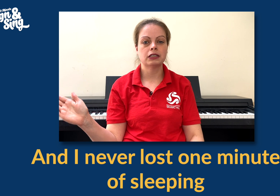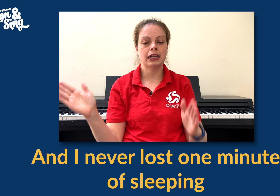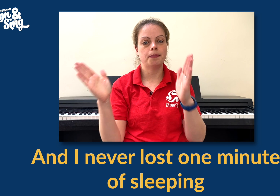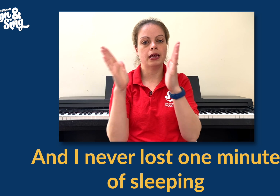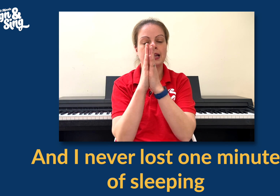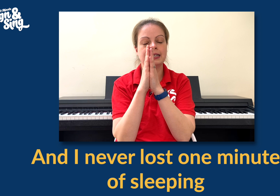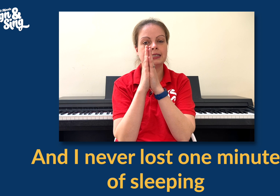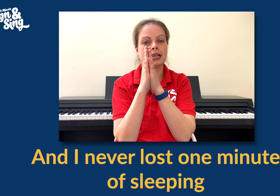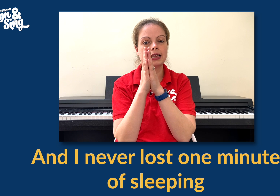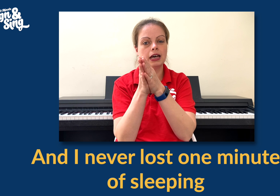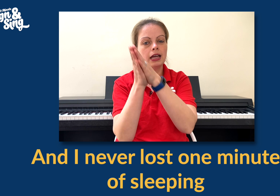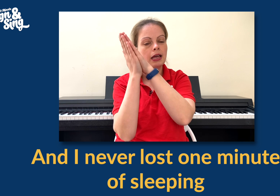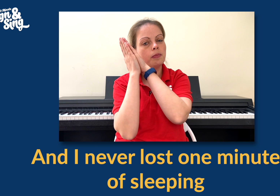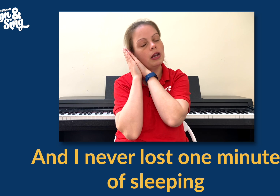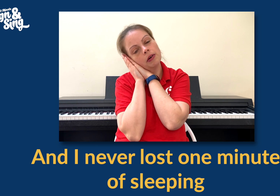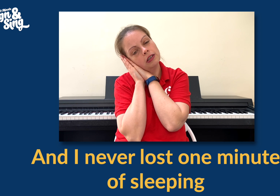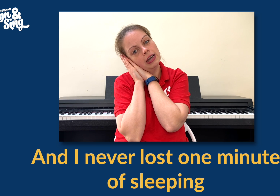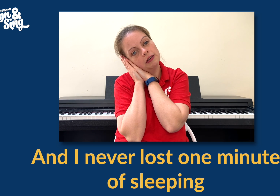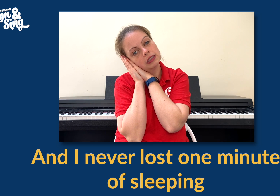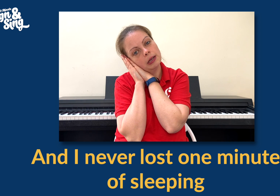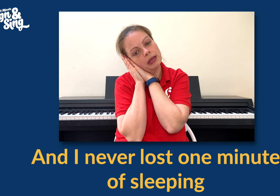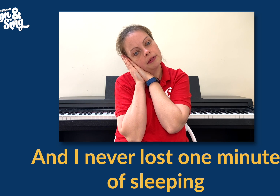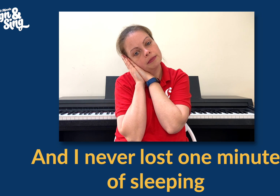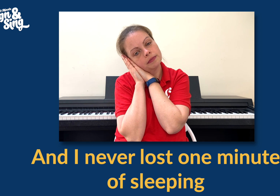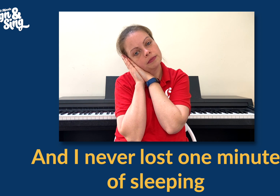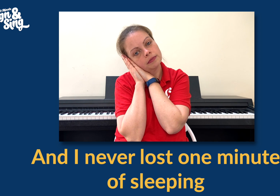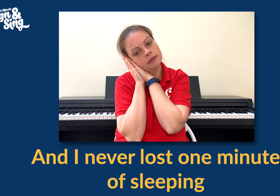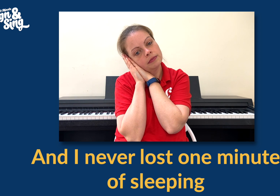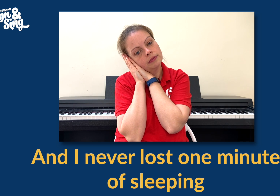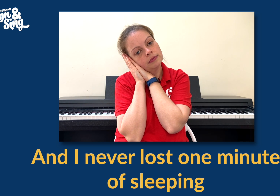of sleeping. Hands together, pillow under your head for sleeping.